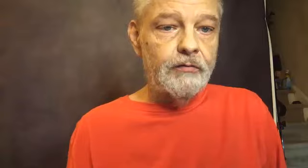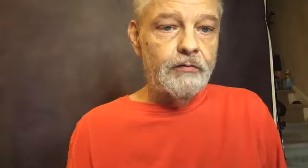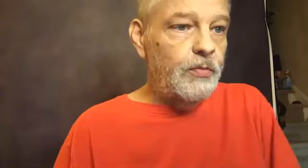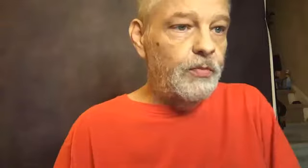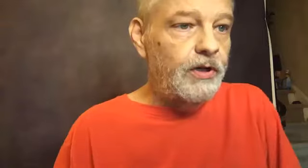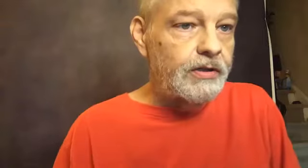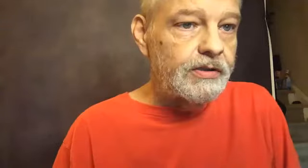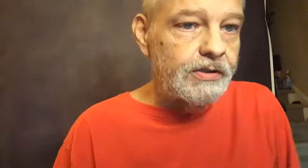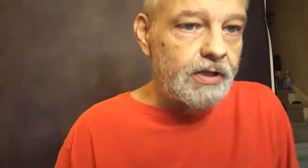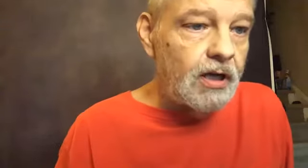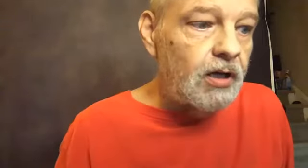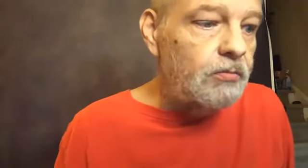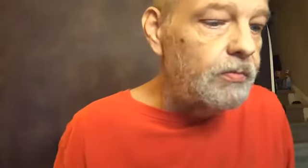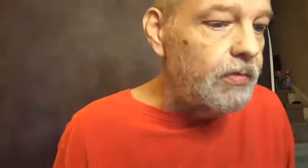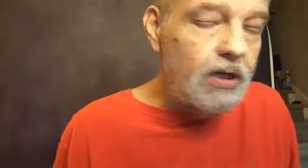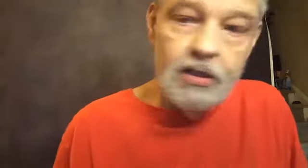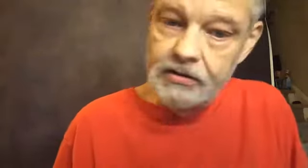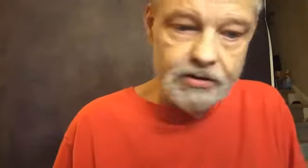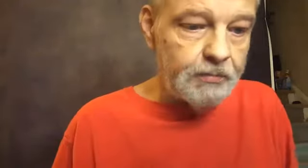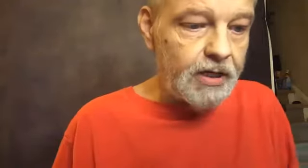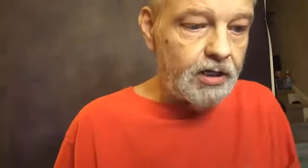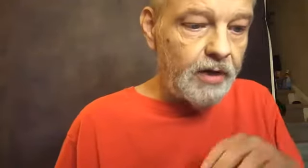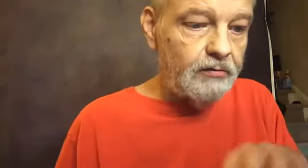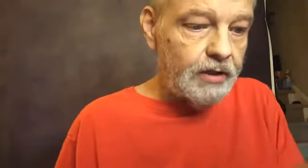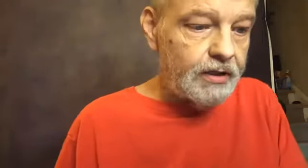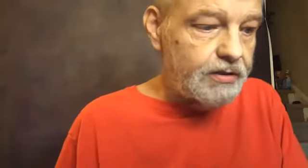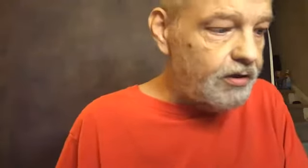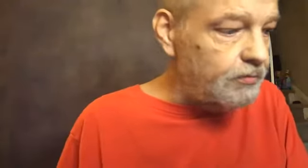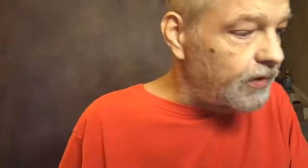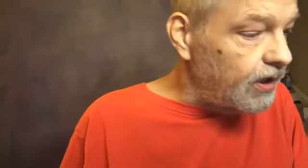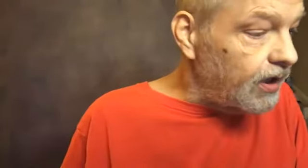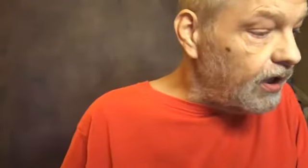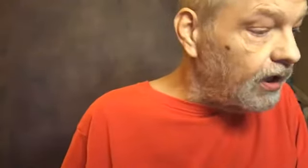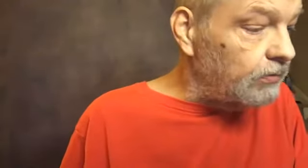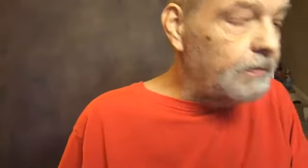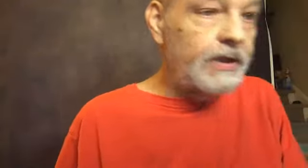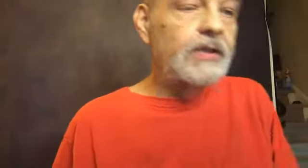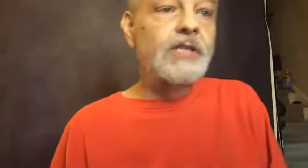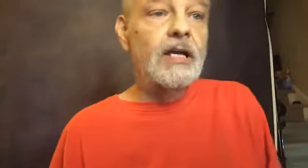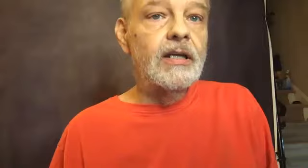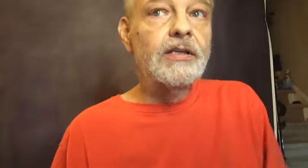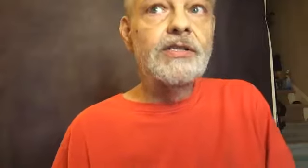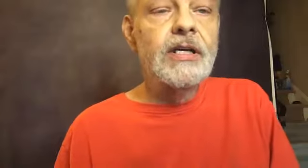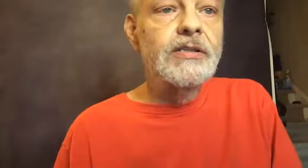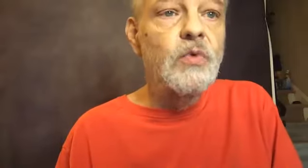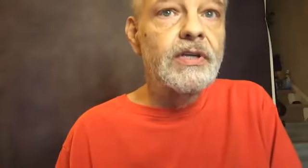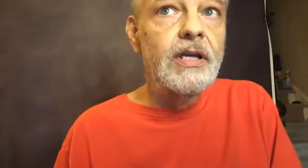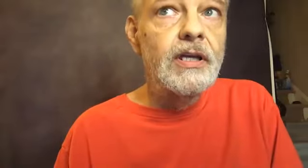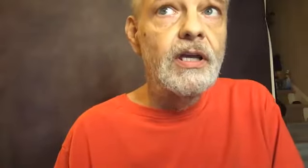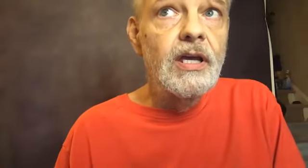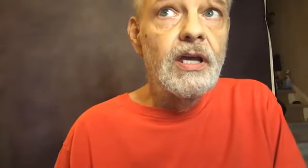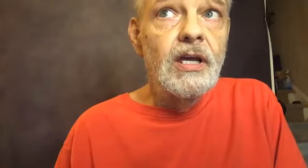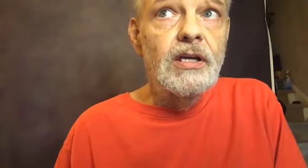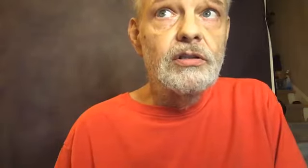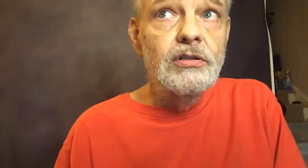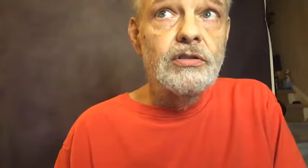them because someday you might run into them. But signed English is what they